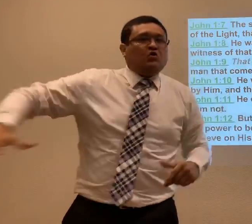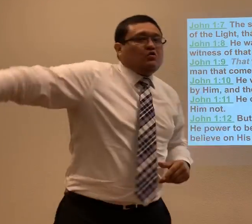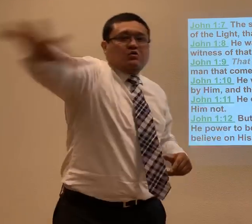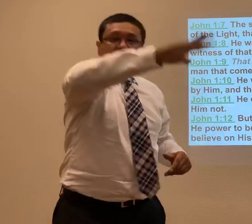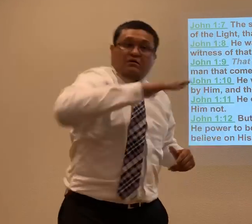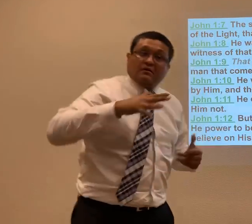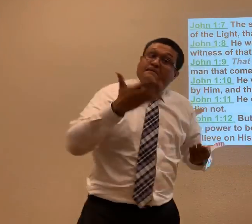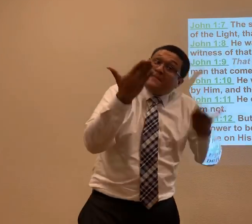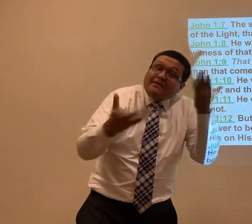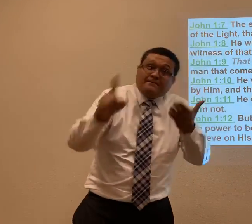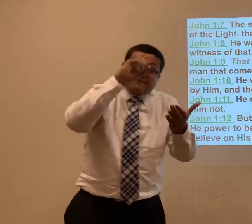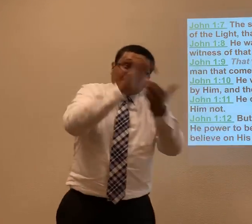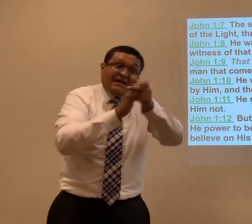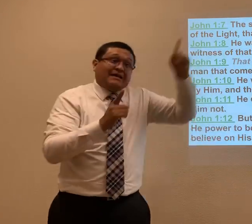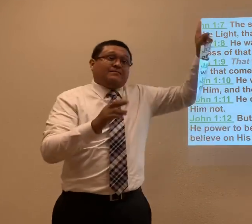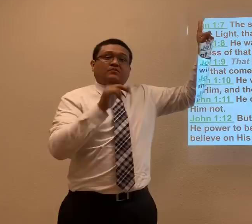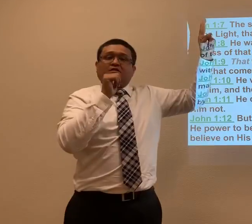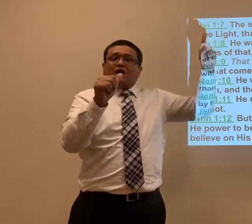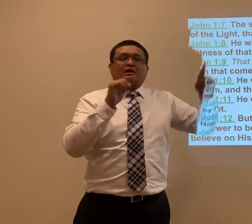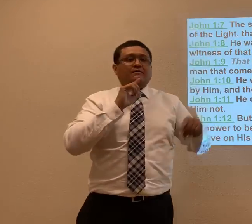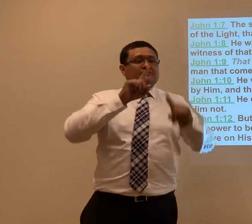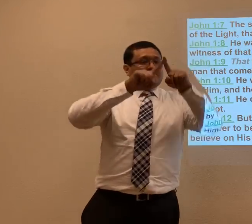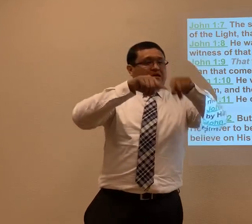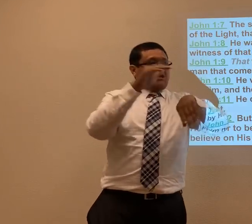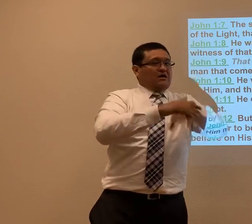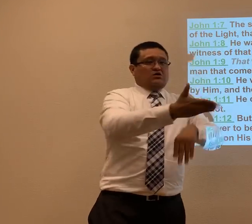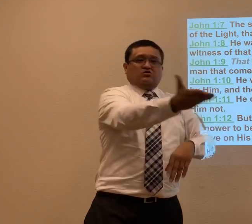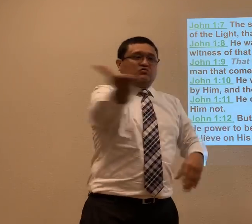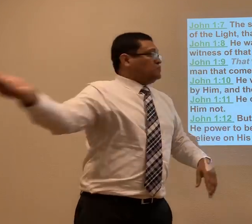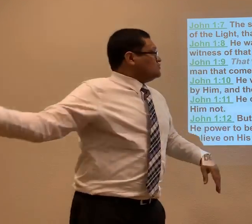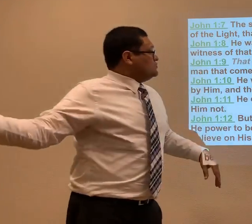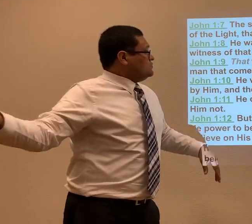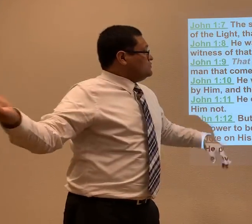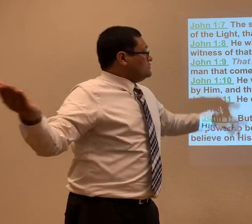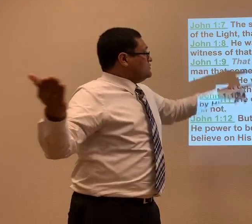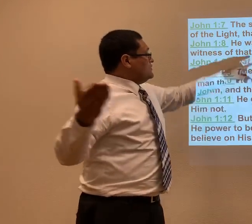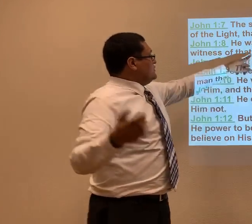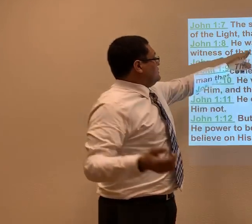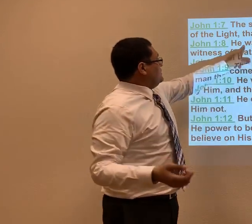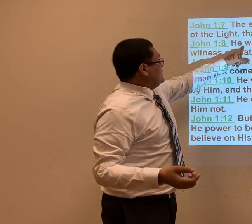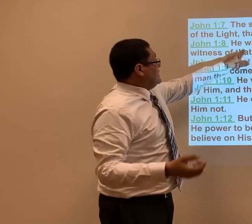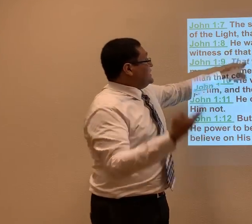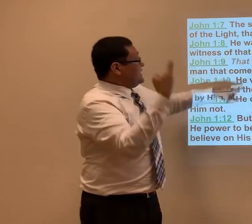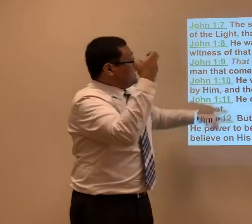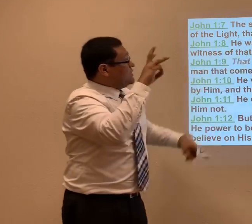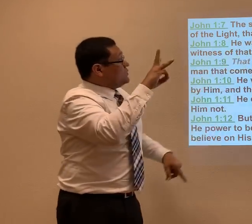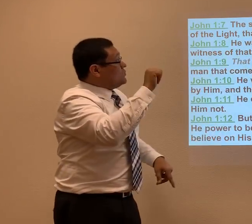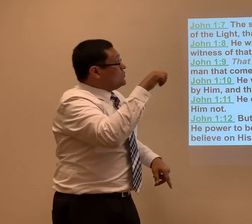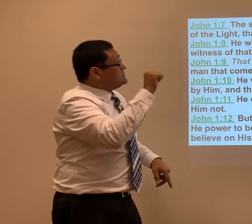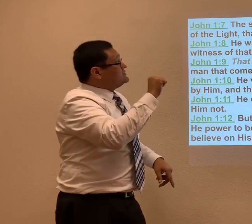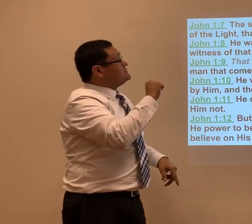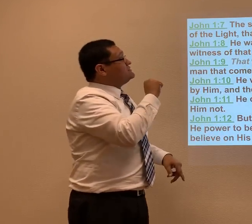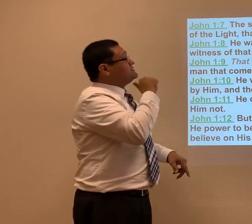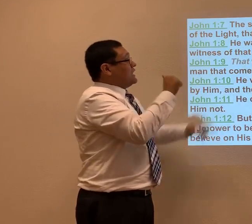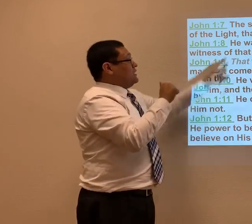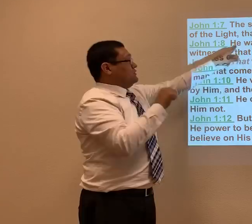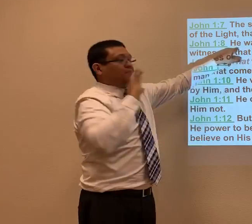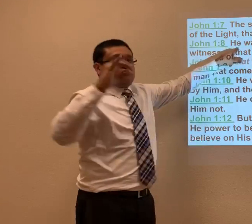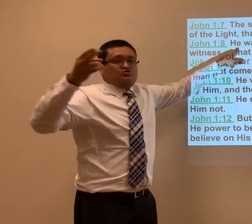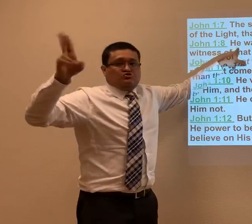showing everybody here. So you can believe in him or not. It's all up to you. It says he was not